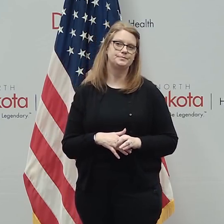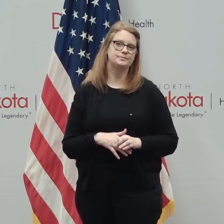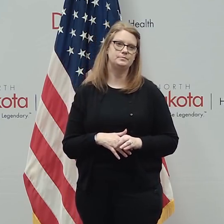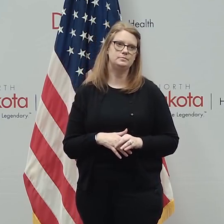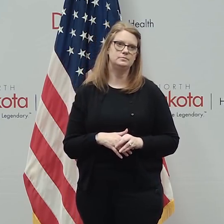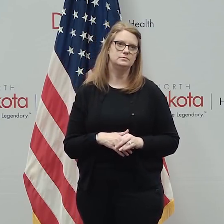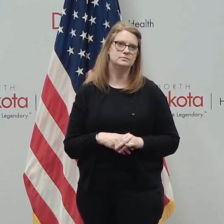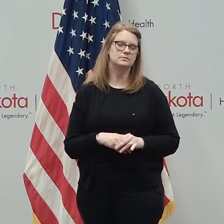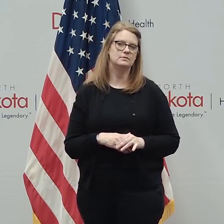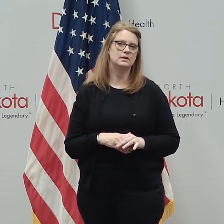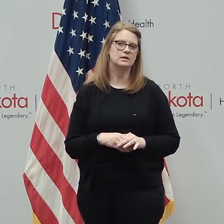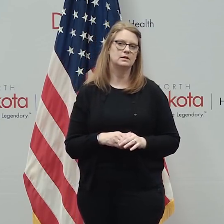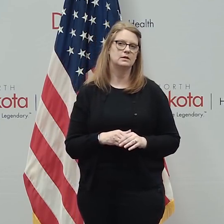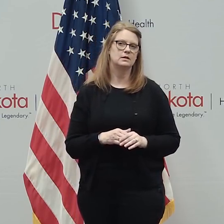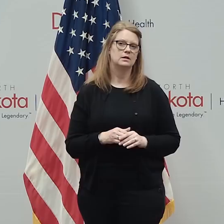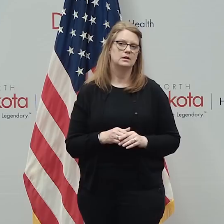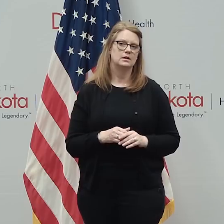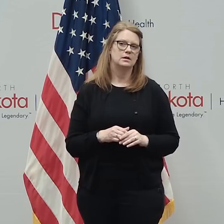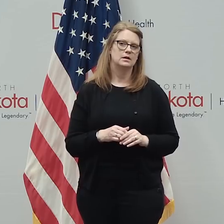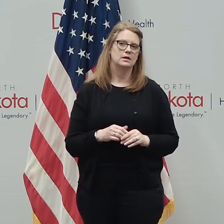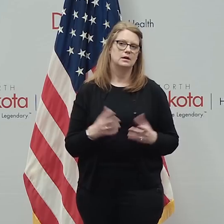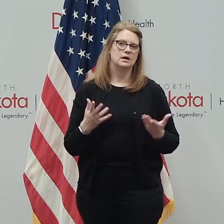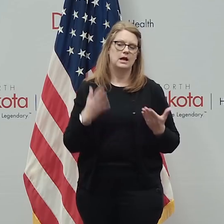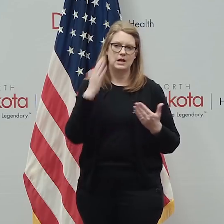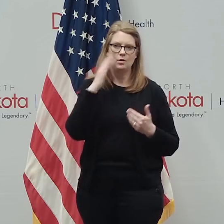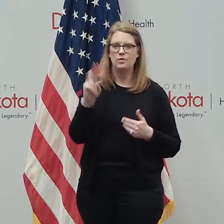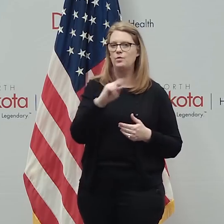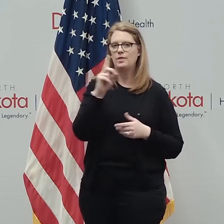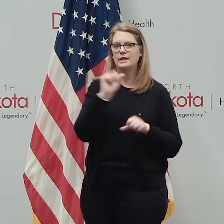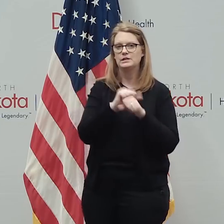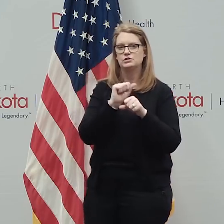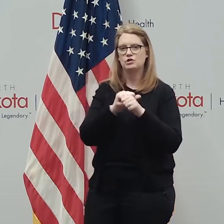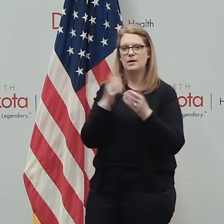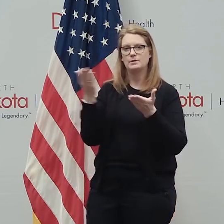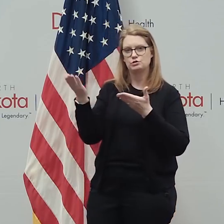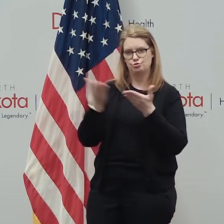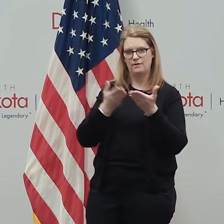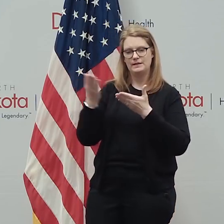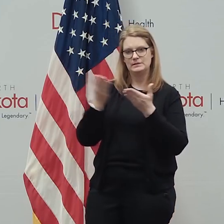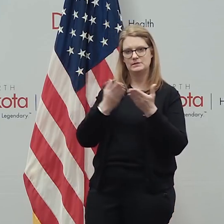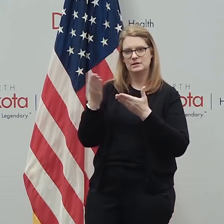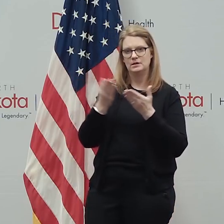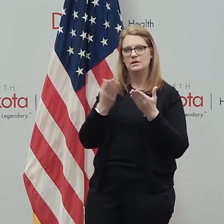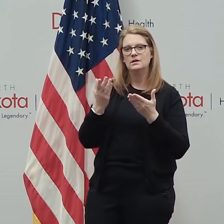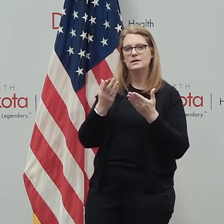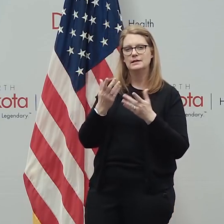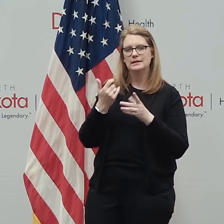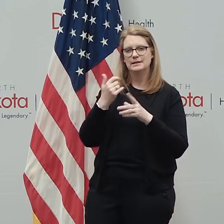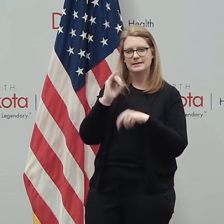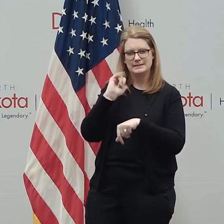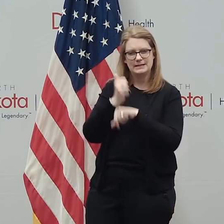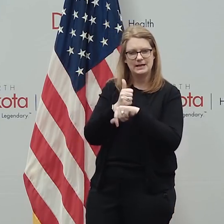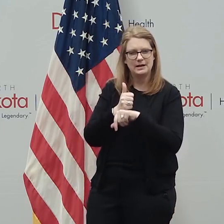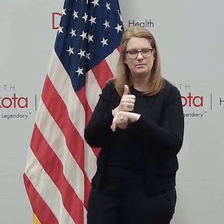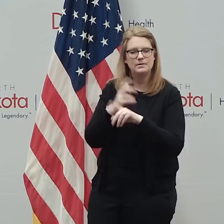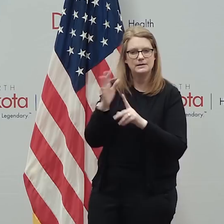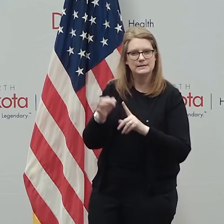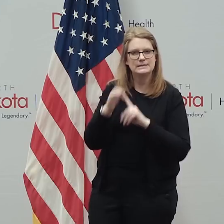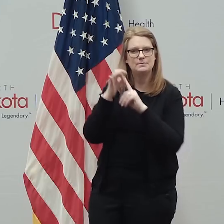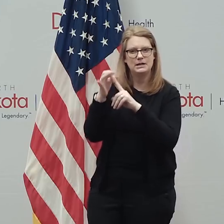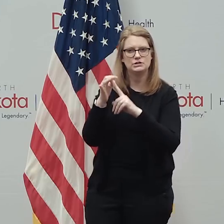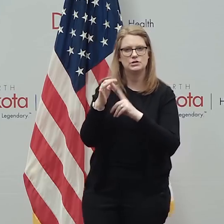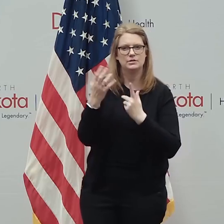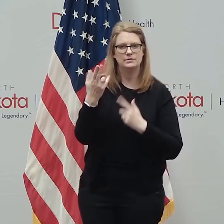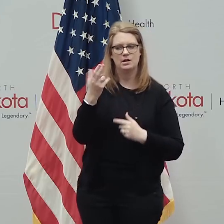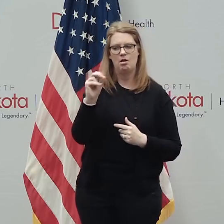as we take a look at this, I know that the North Dakota Job Service is considering even setting up a special hotline to